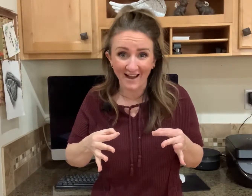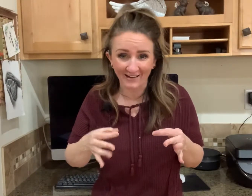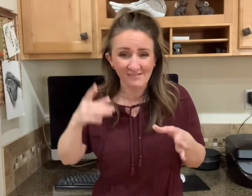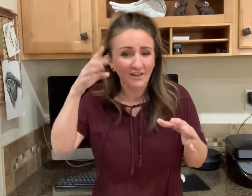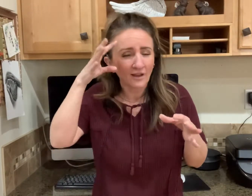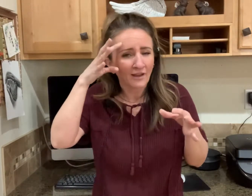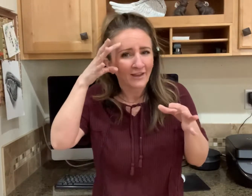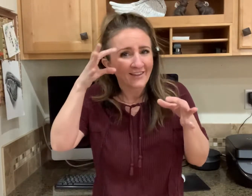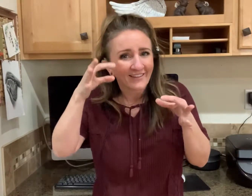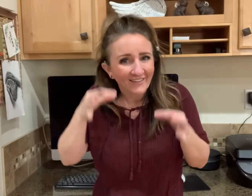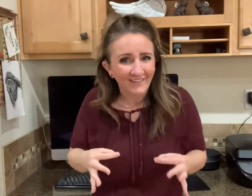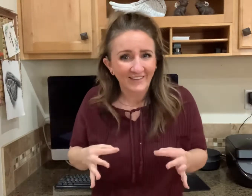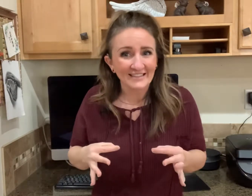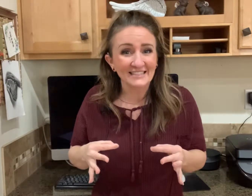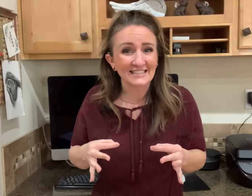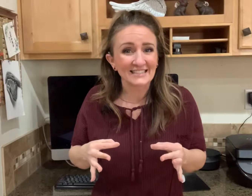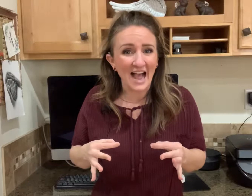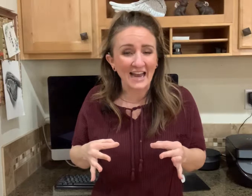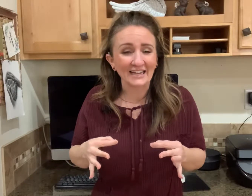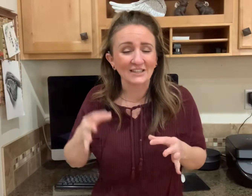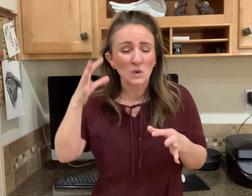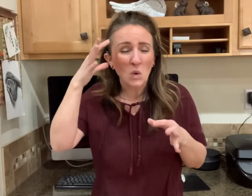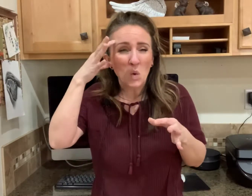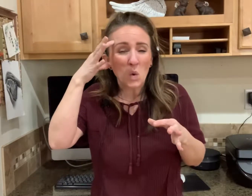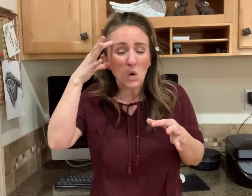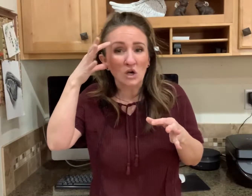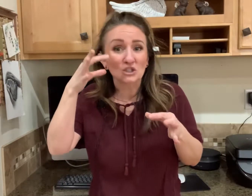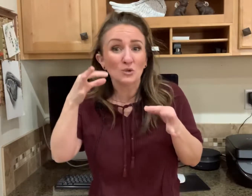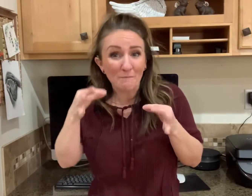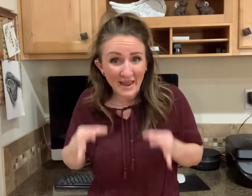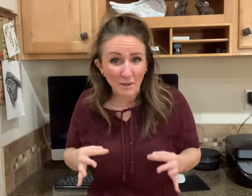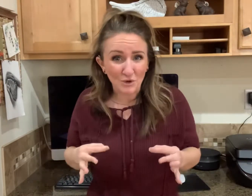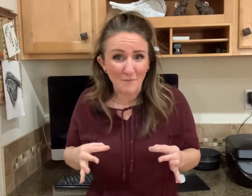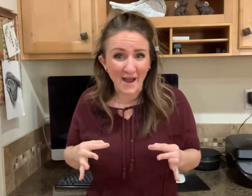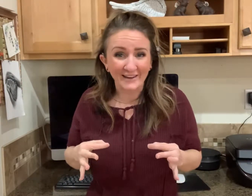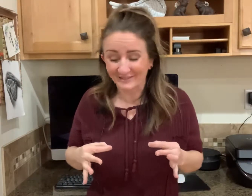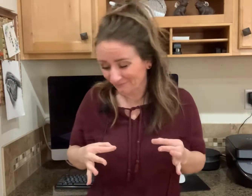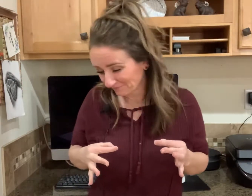sides. Decide, or to make up your mind.